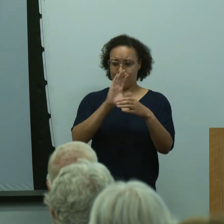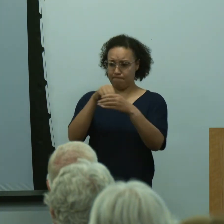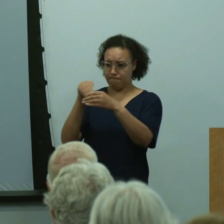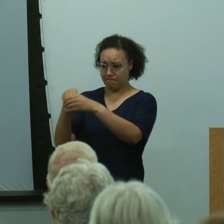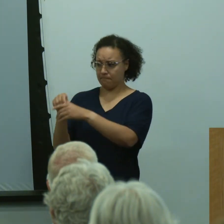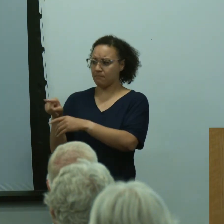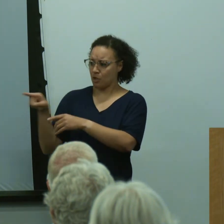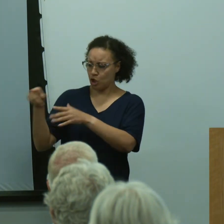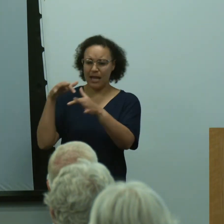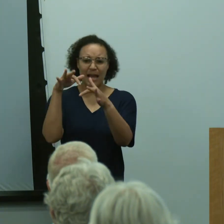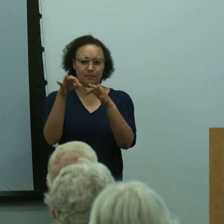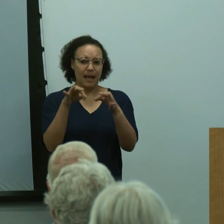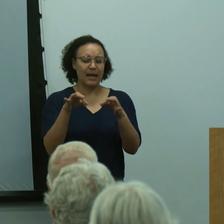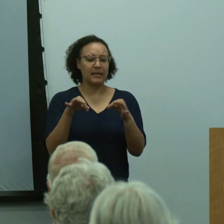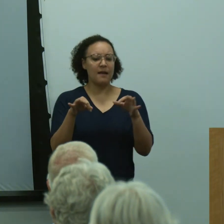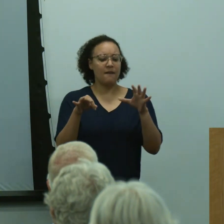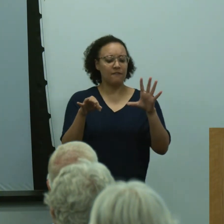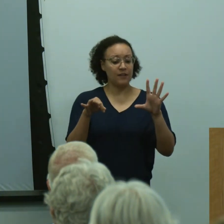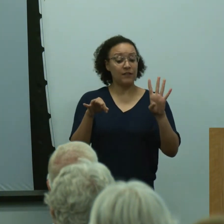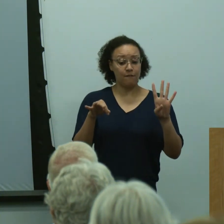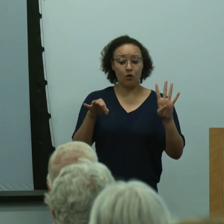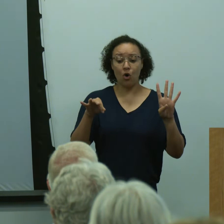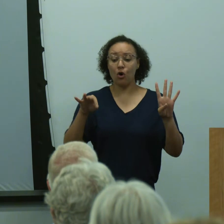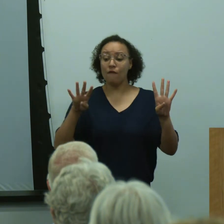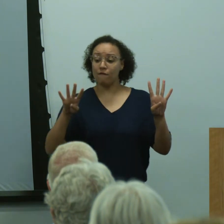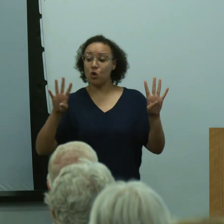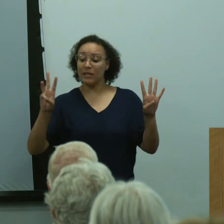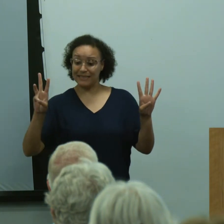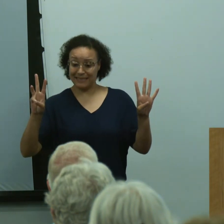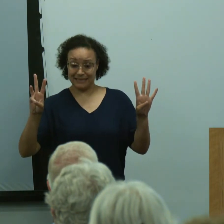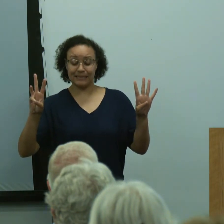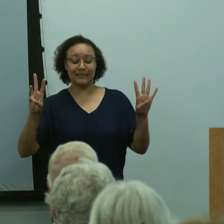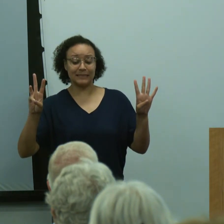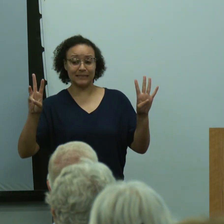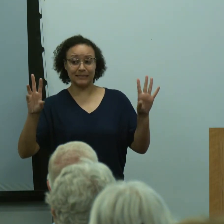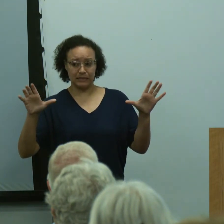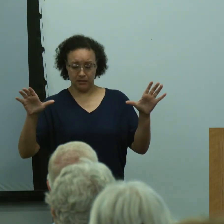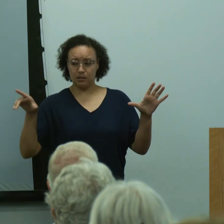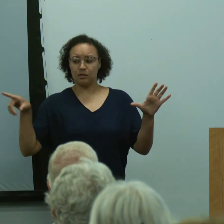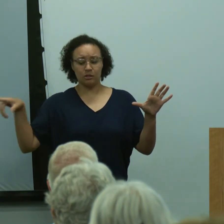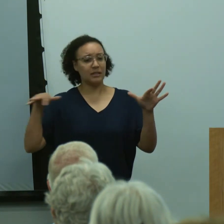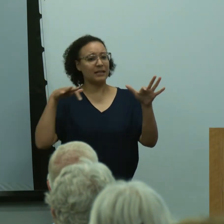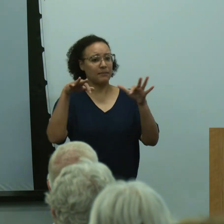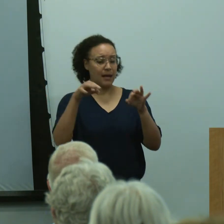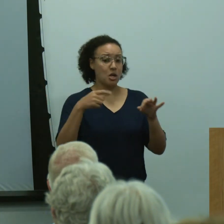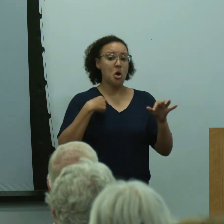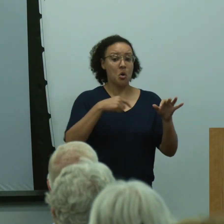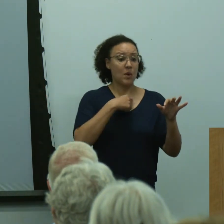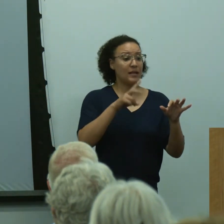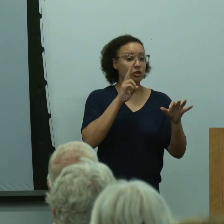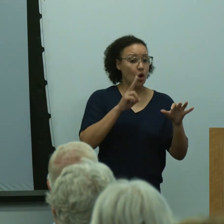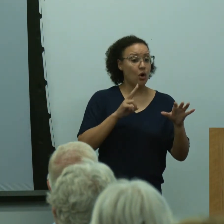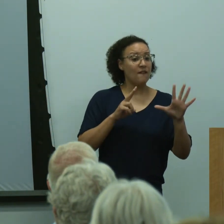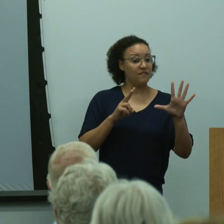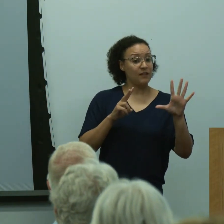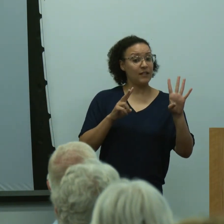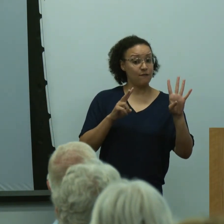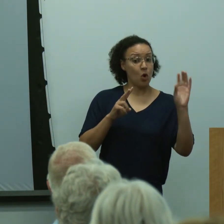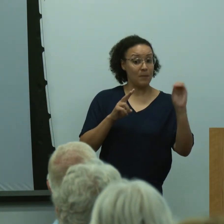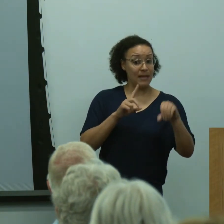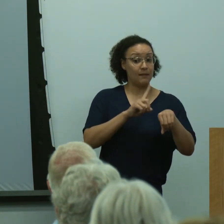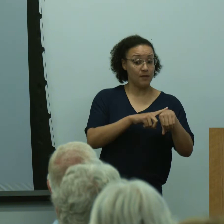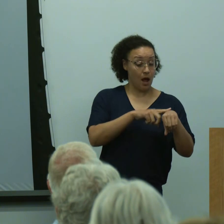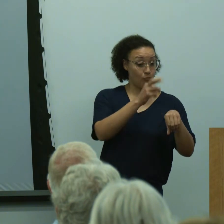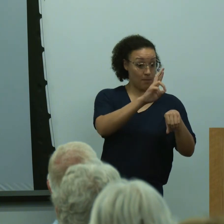54-46 population, because you talk about statewide elections, we saw that 54% of the time Republicans